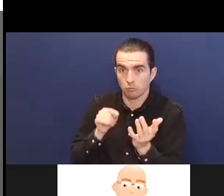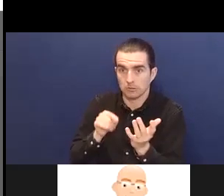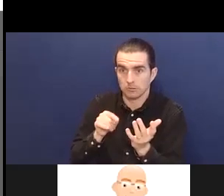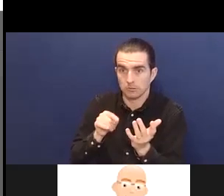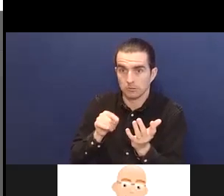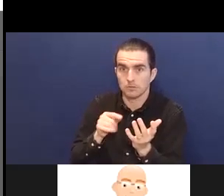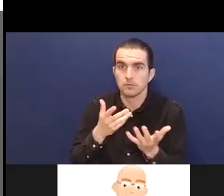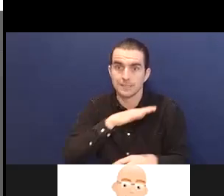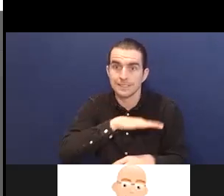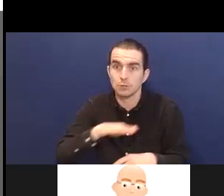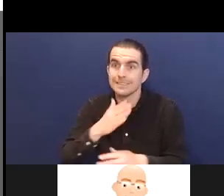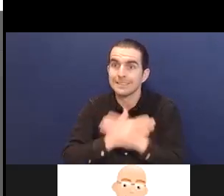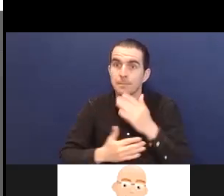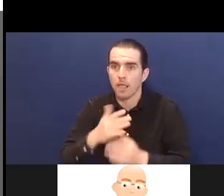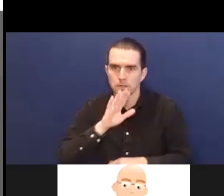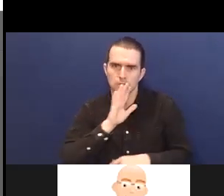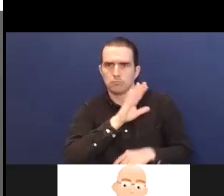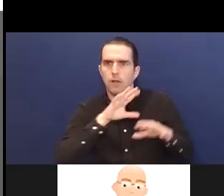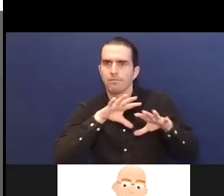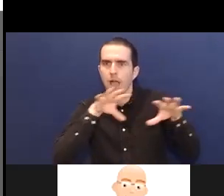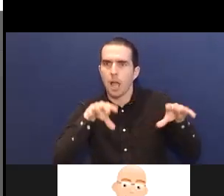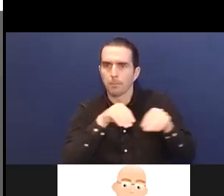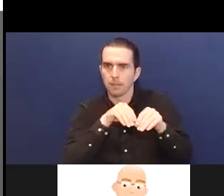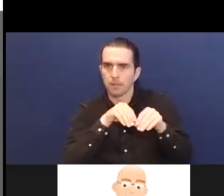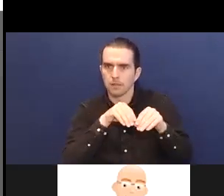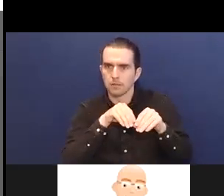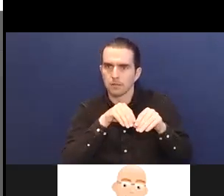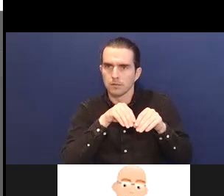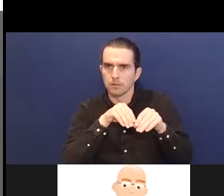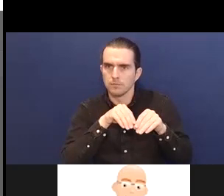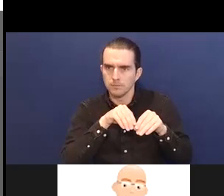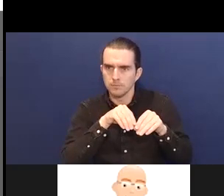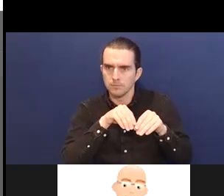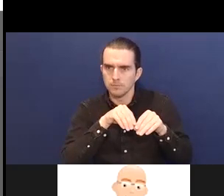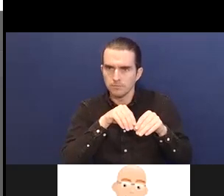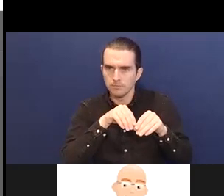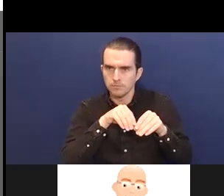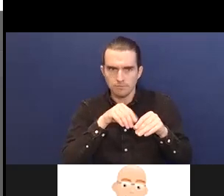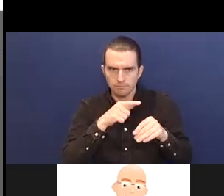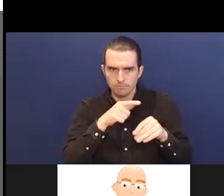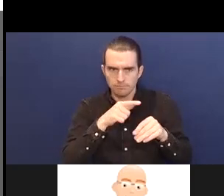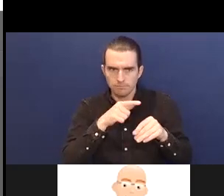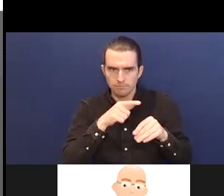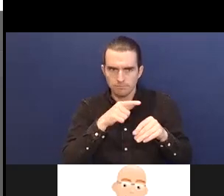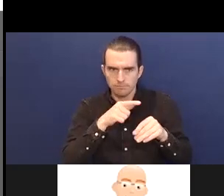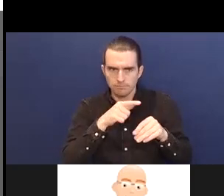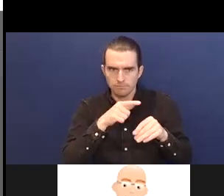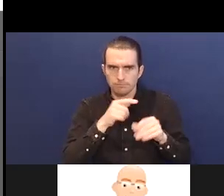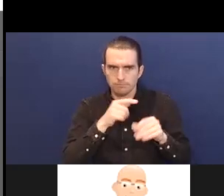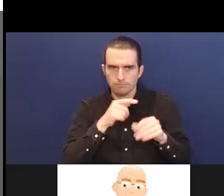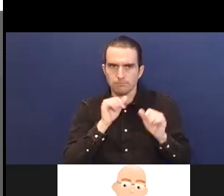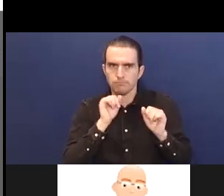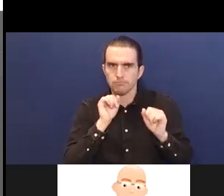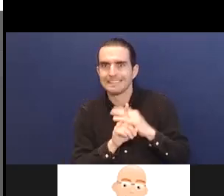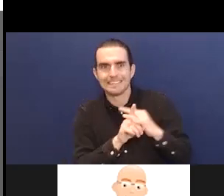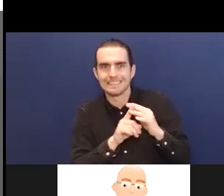So there was a report, I think, that Sian had mentioned, that was of families who